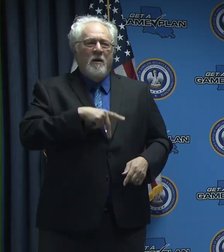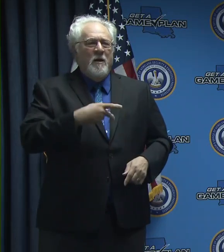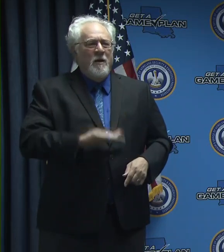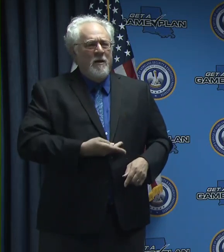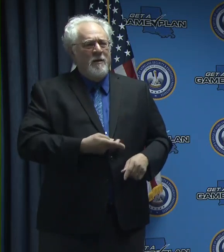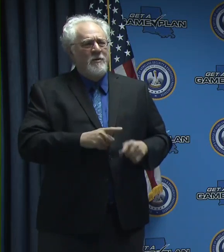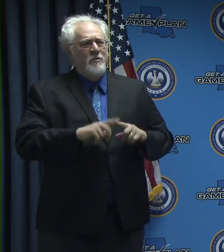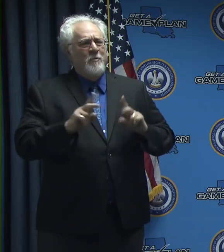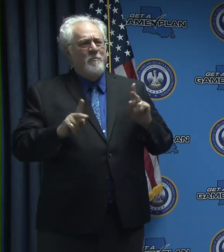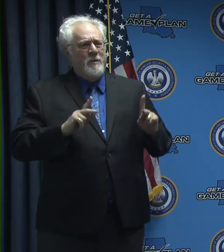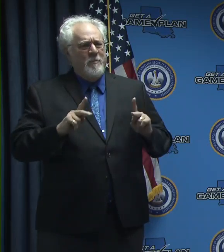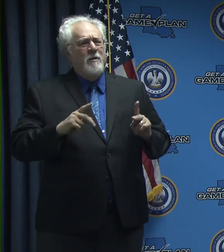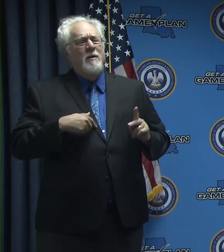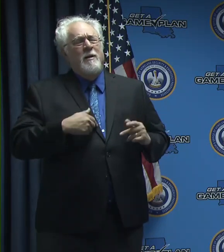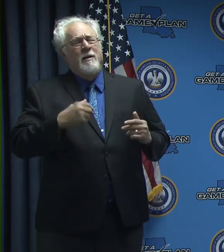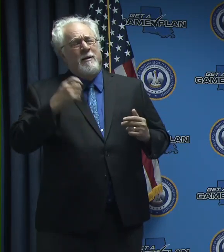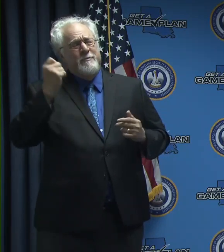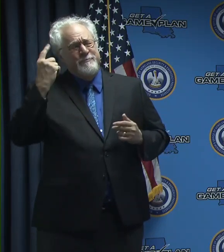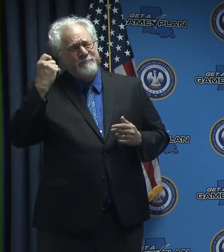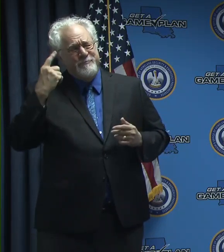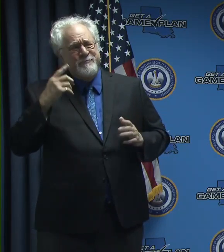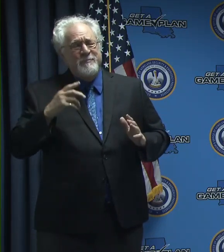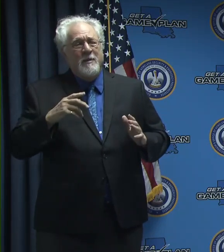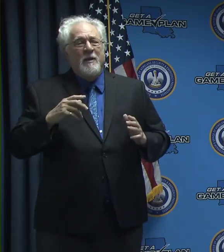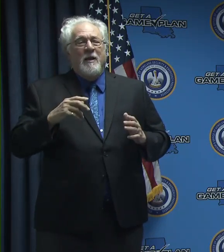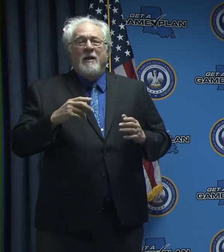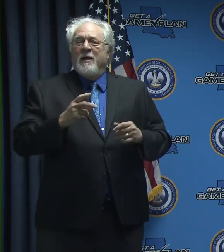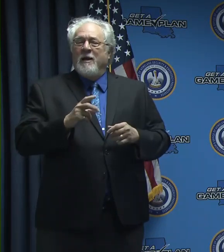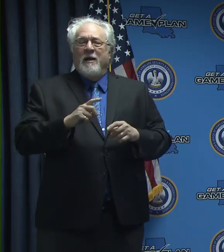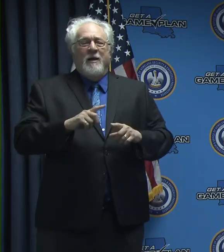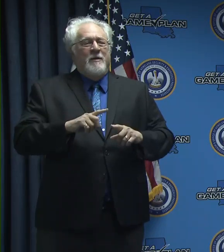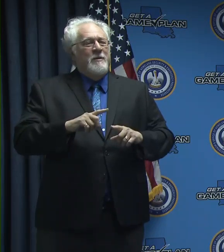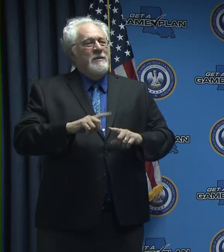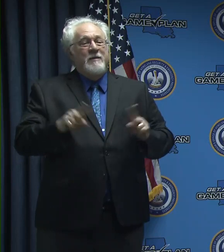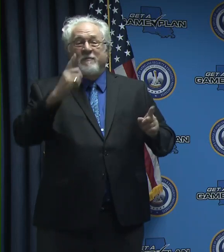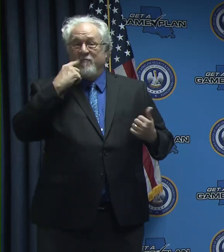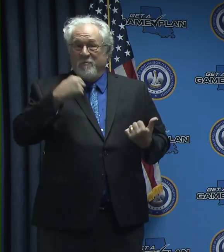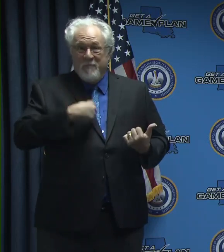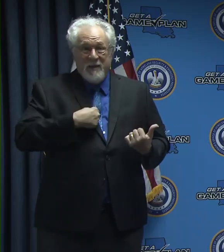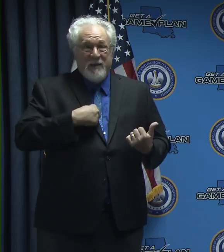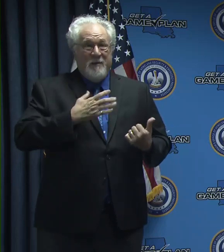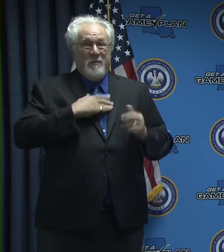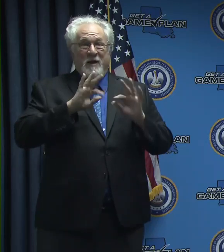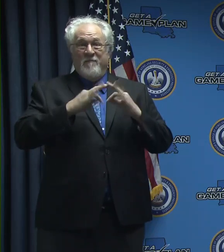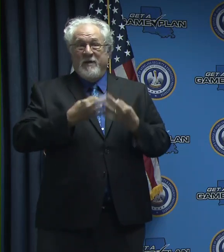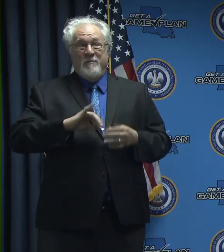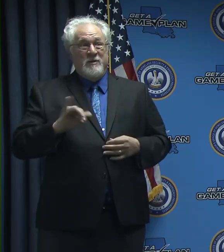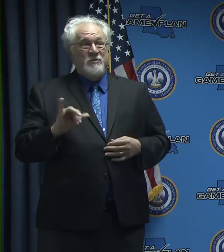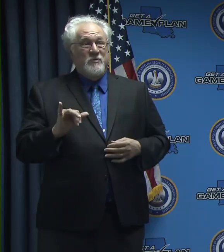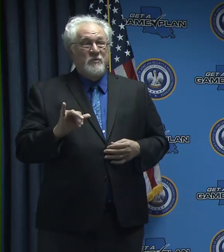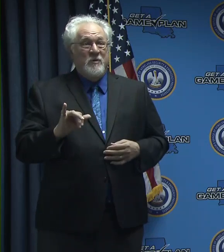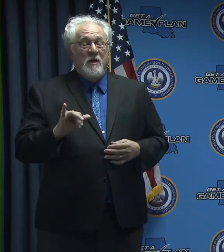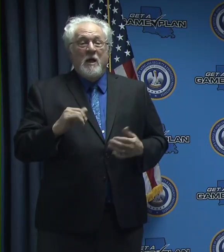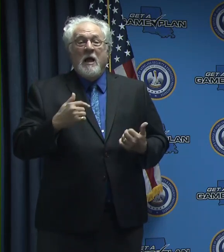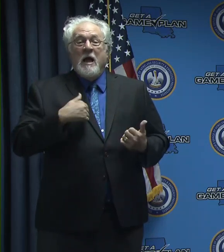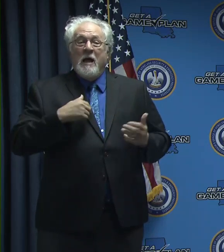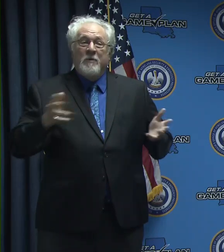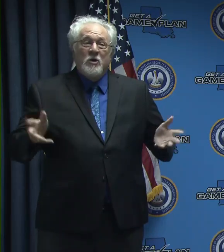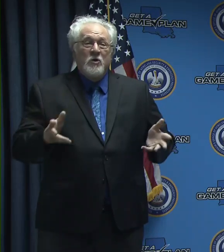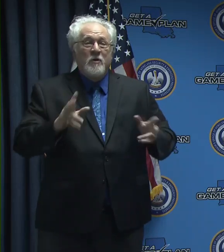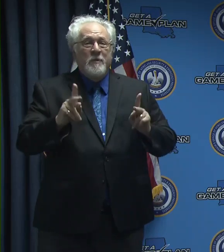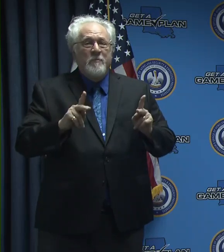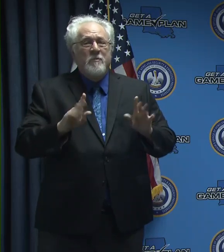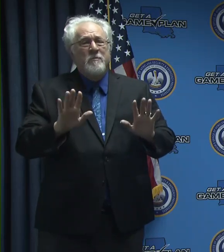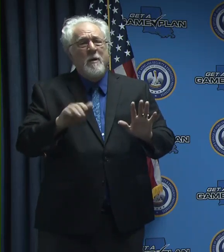lot of people. I appreciate that. This is different for me and my family as well. I'm just encouraging people